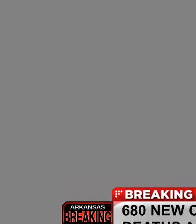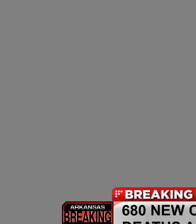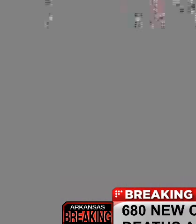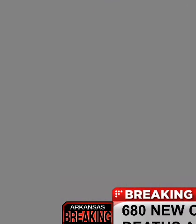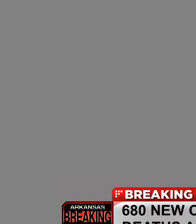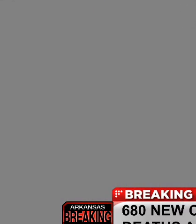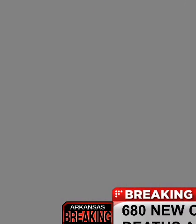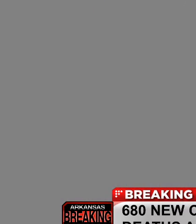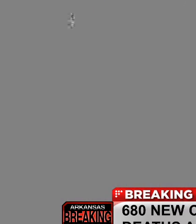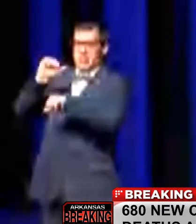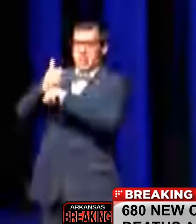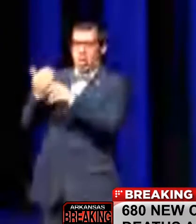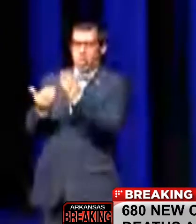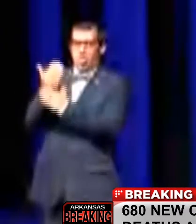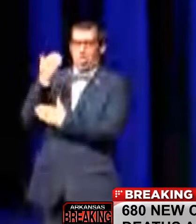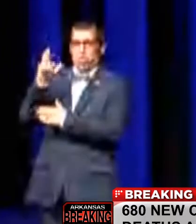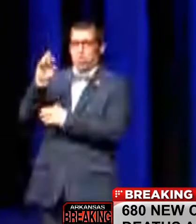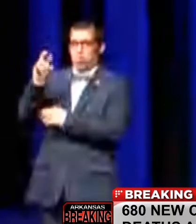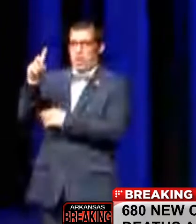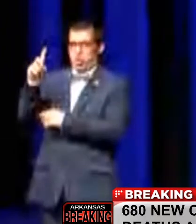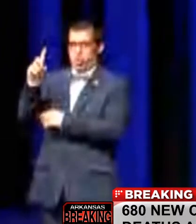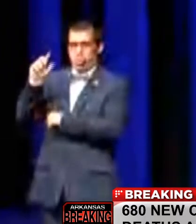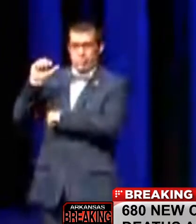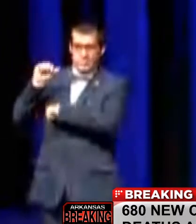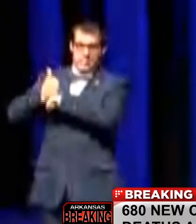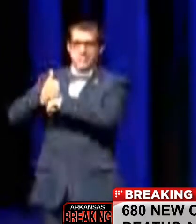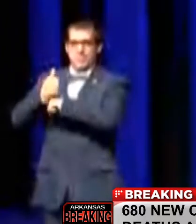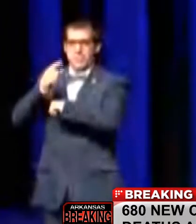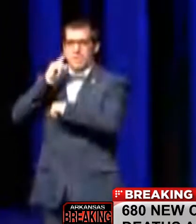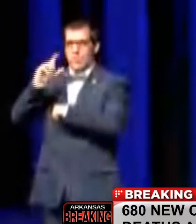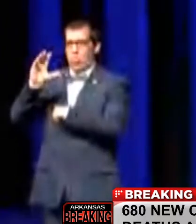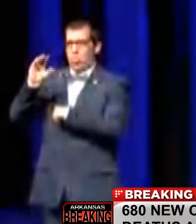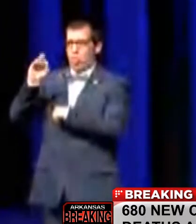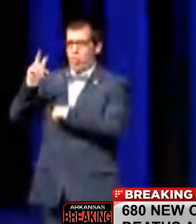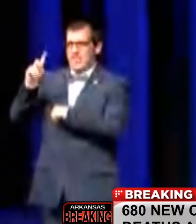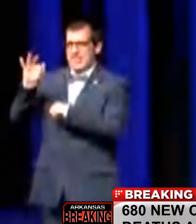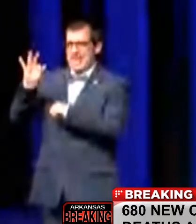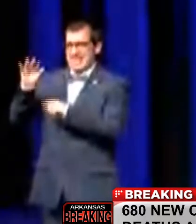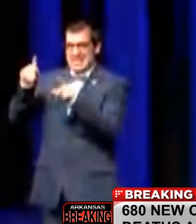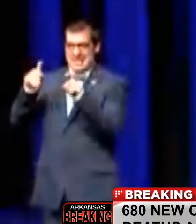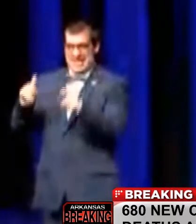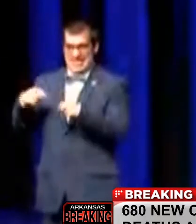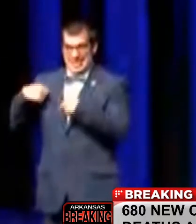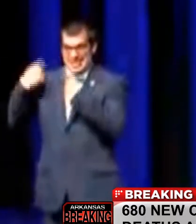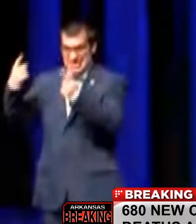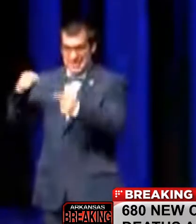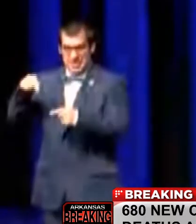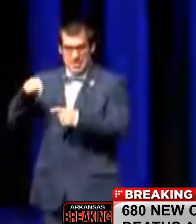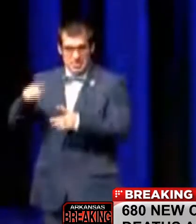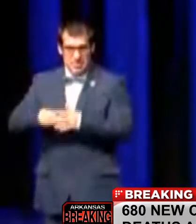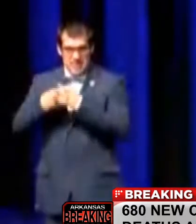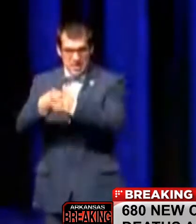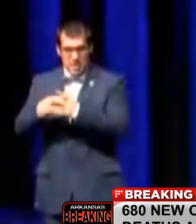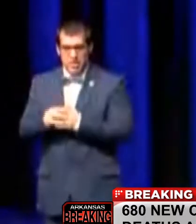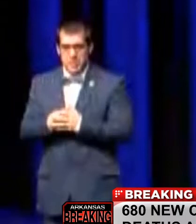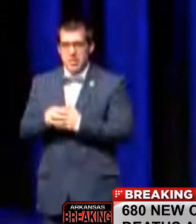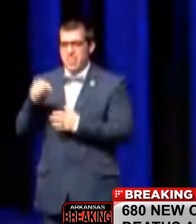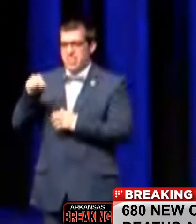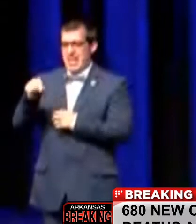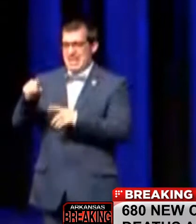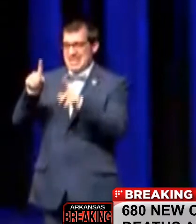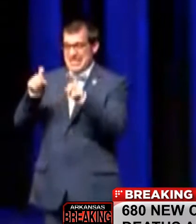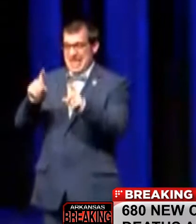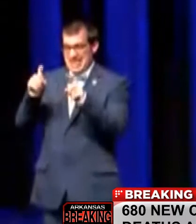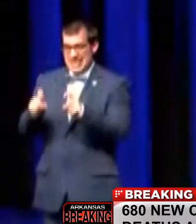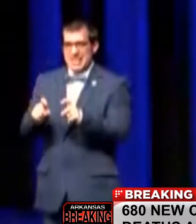record for COVID-19 testing that we've ever had since this pandemic began. And the testing is what